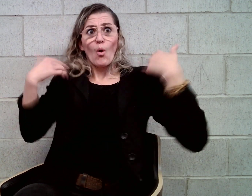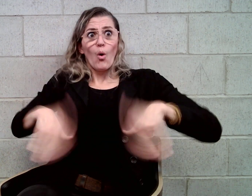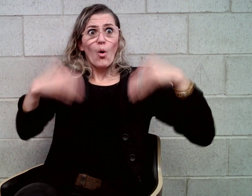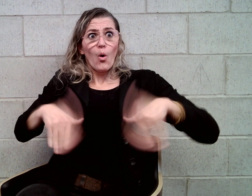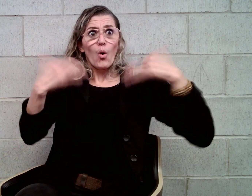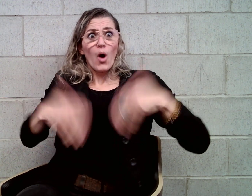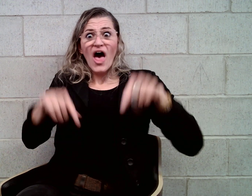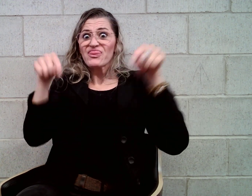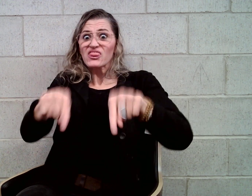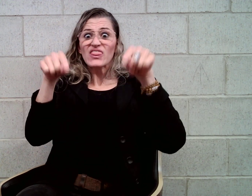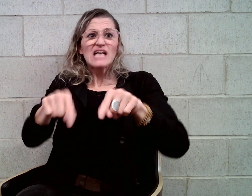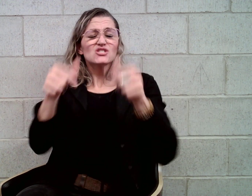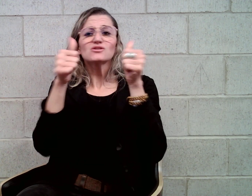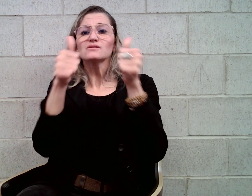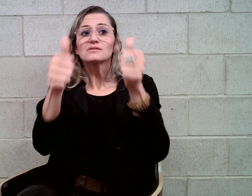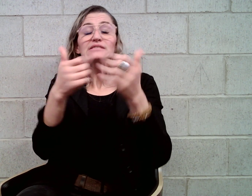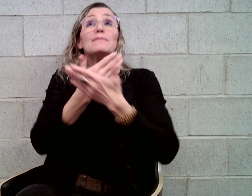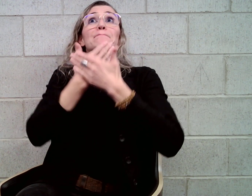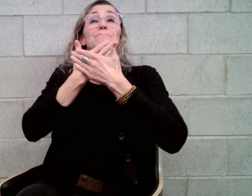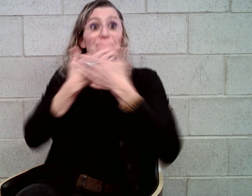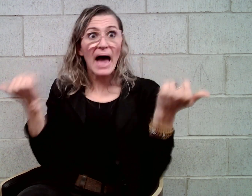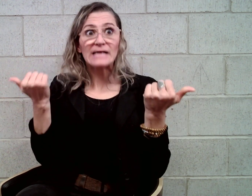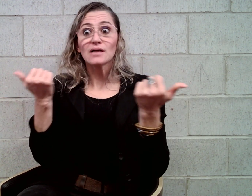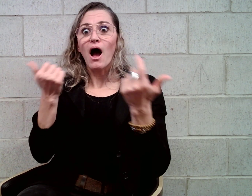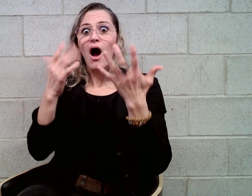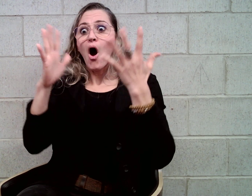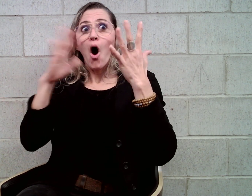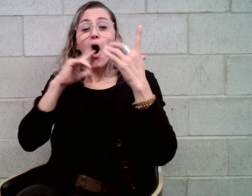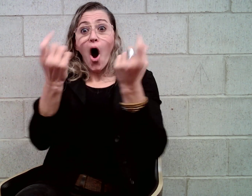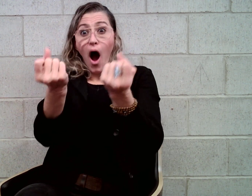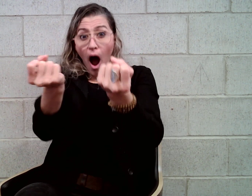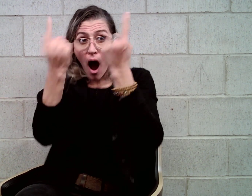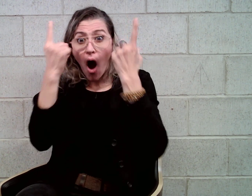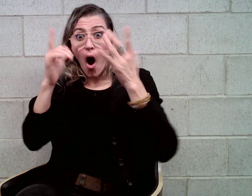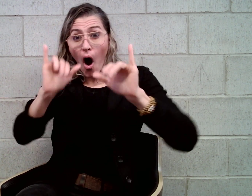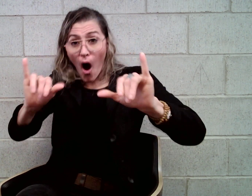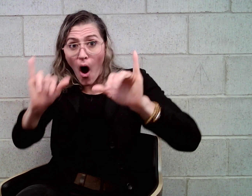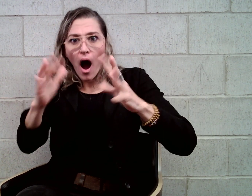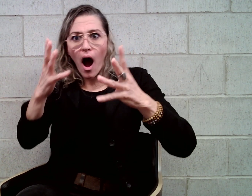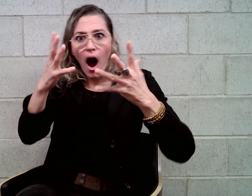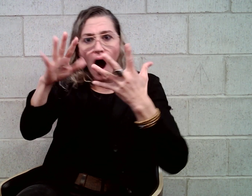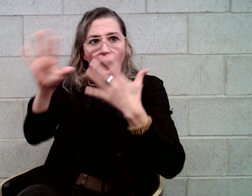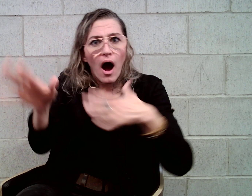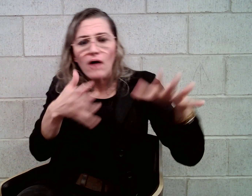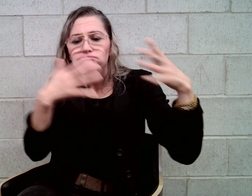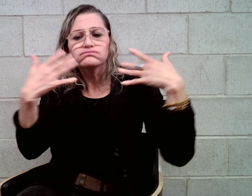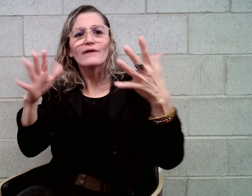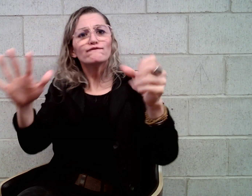the show in each iteration responded with so much enthusiasm about how